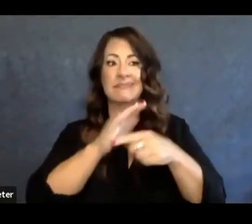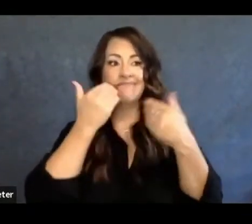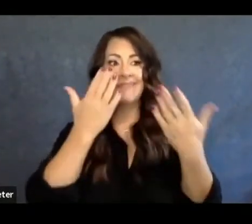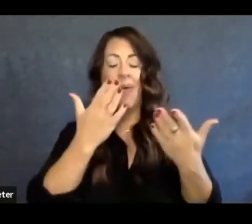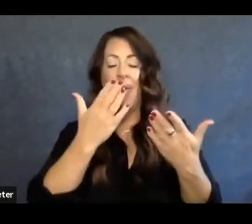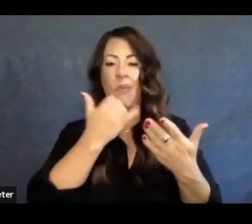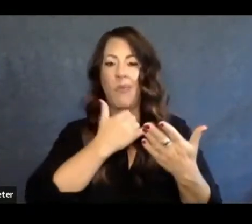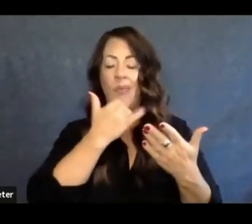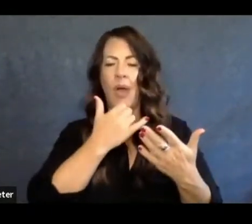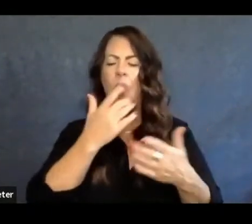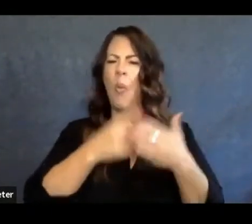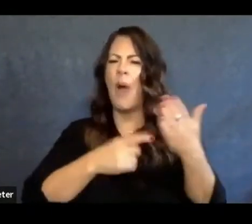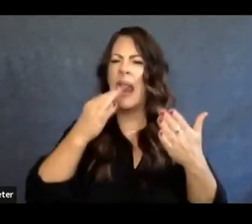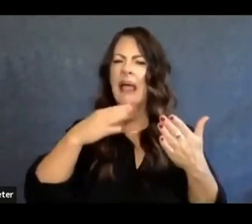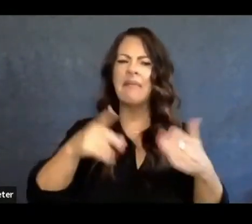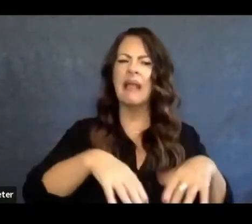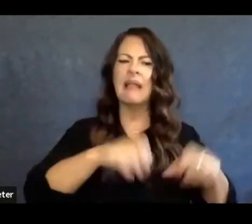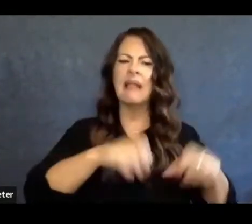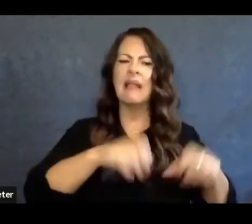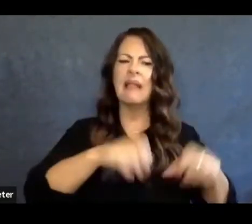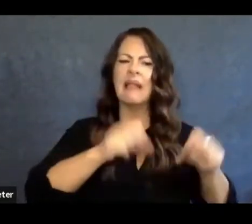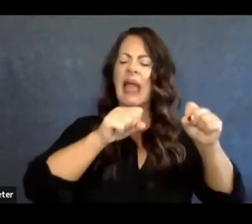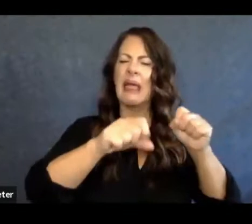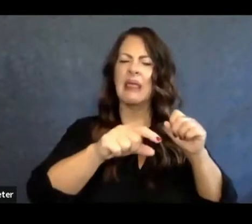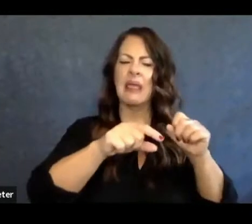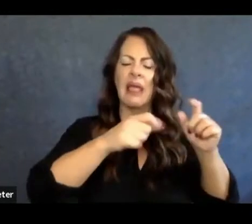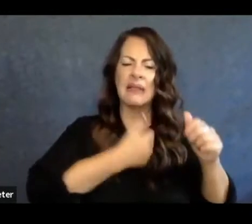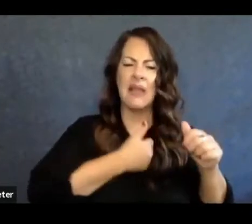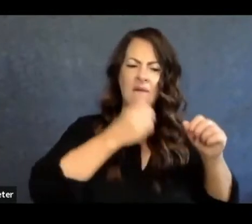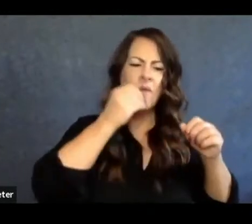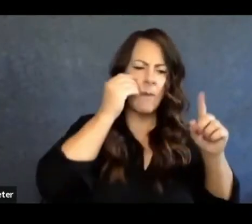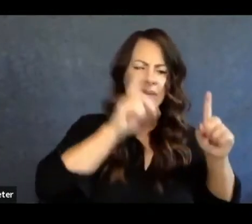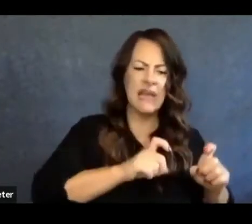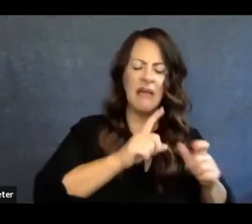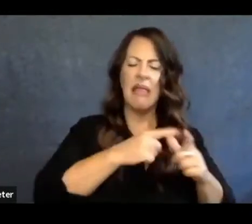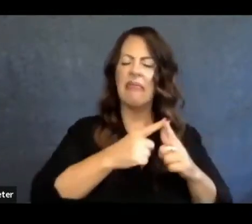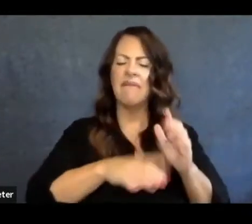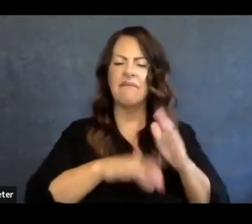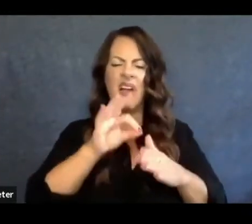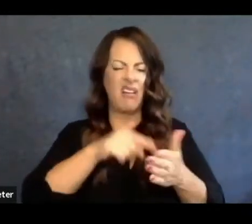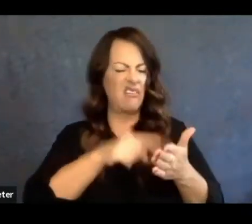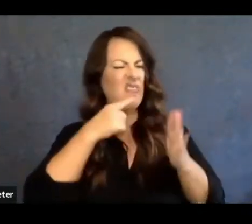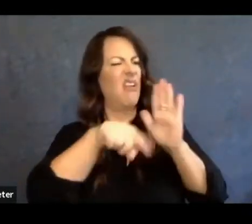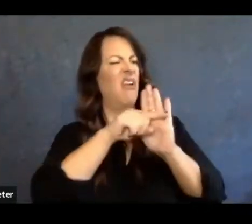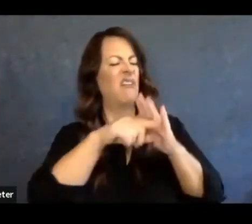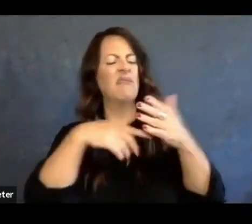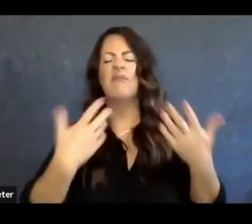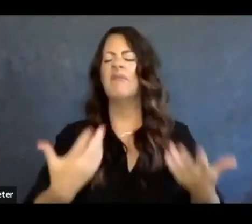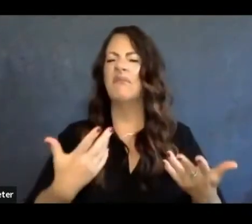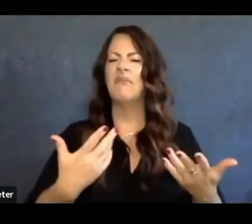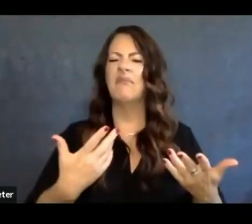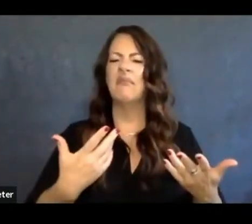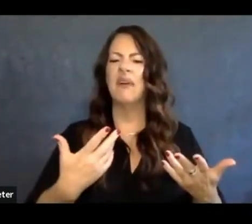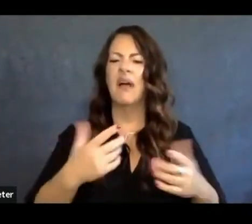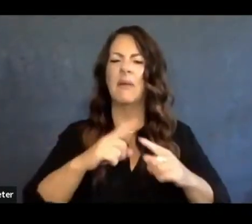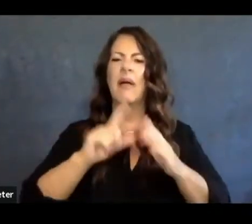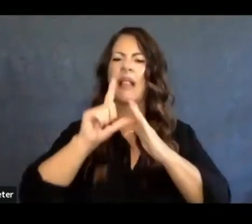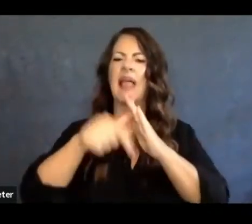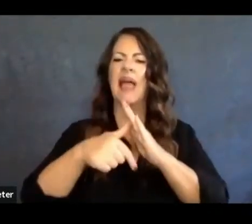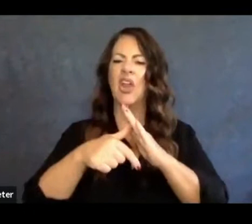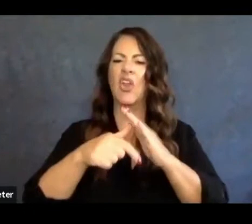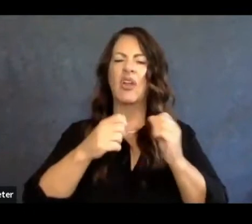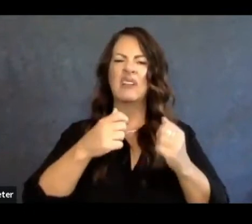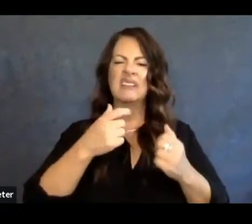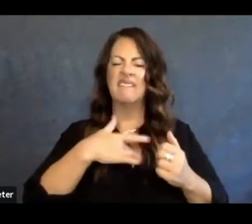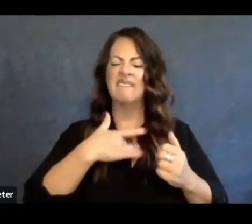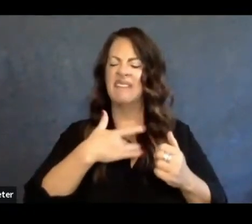get a negative test and they develop symptoms, they will then be able to go to a clinic or an emergency room and get tested if